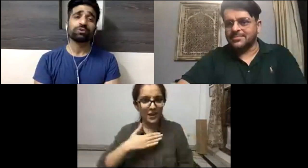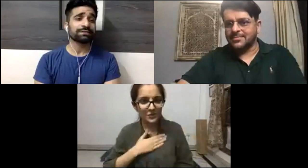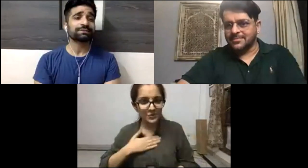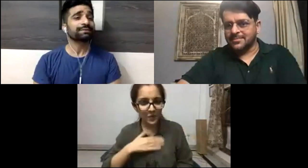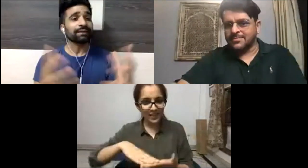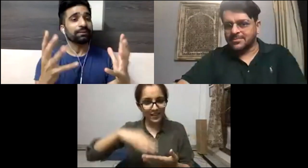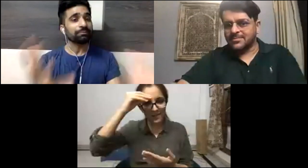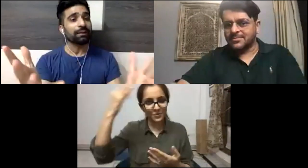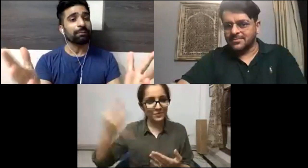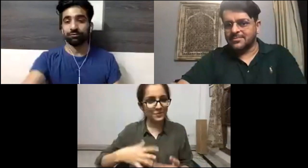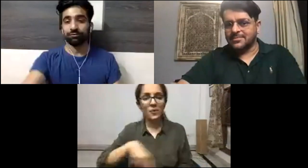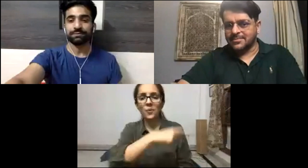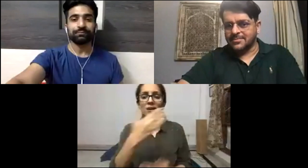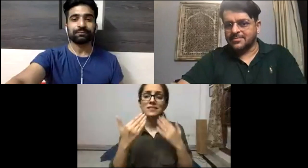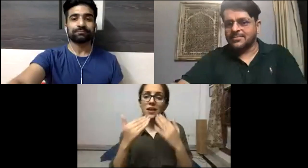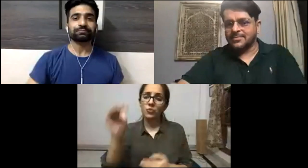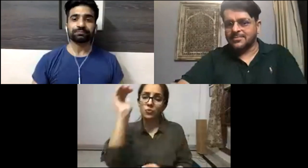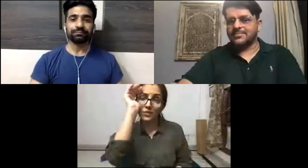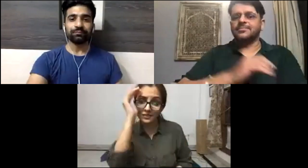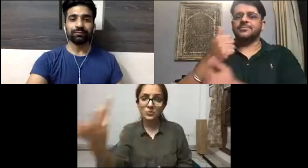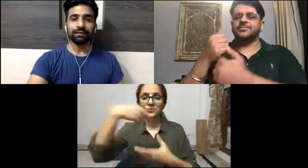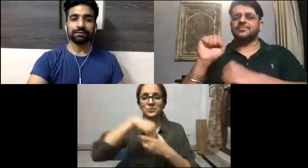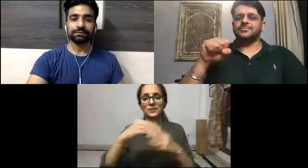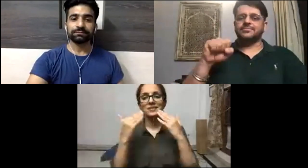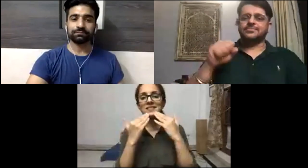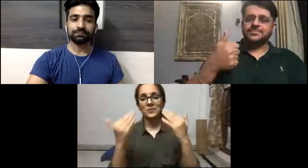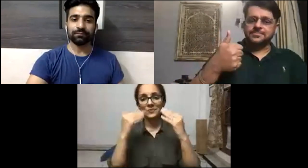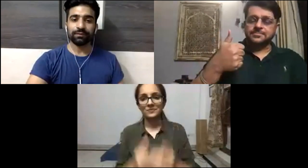much for being a part of this.